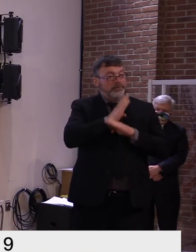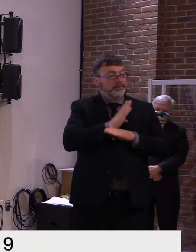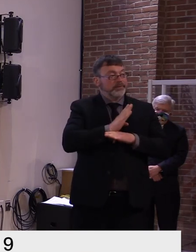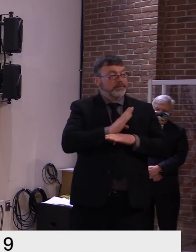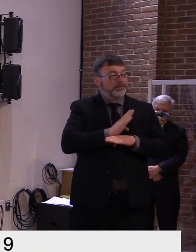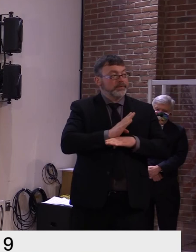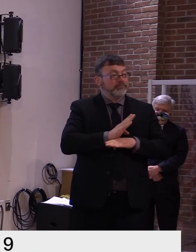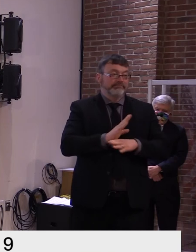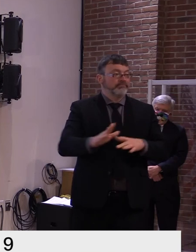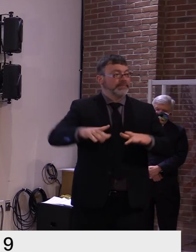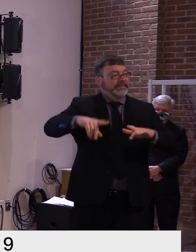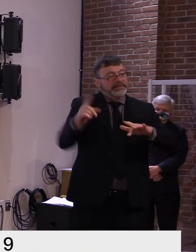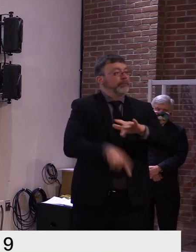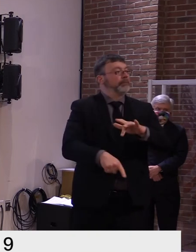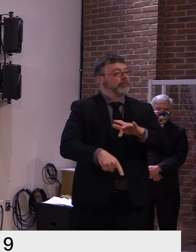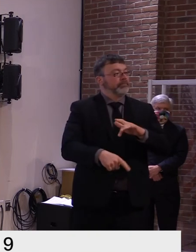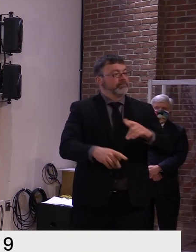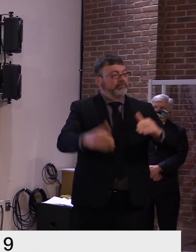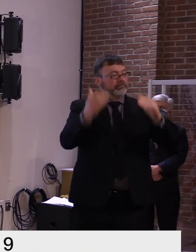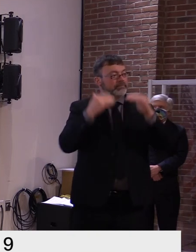Okay, Avery, WCAX.